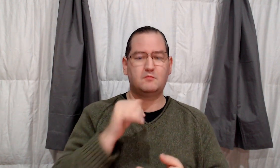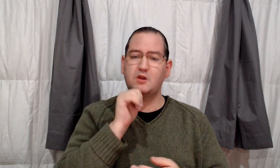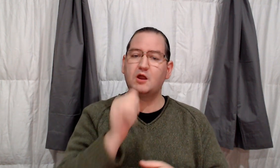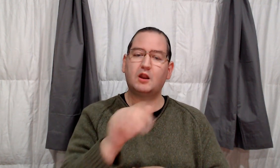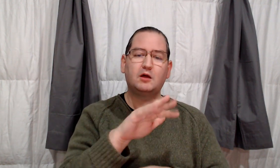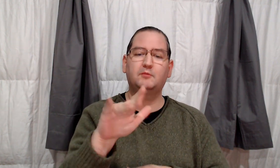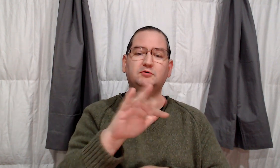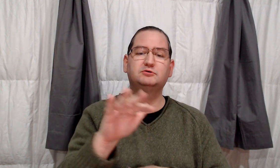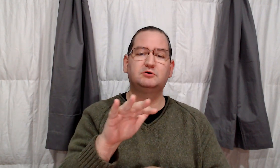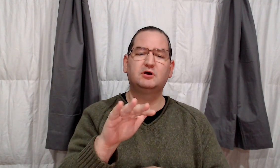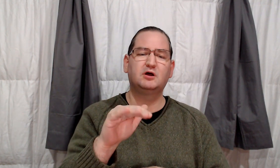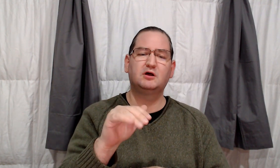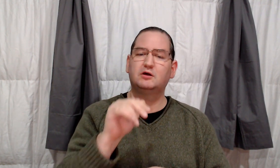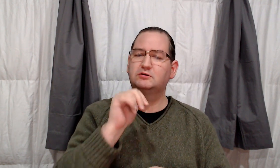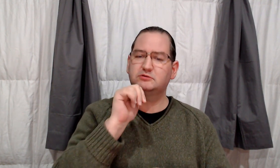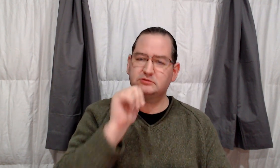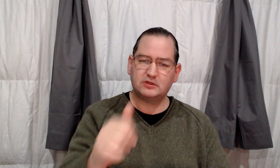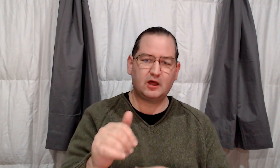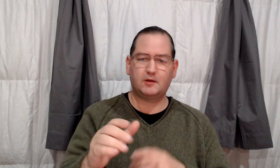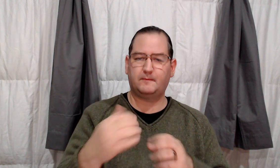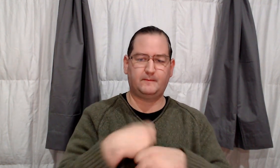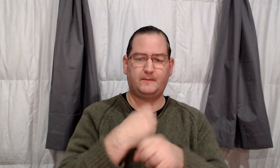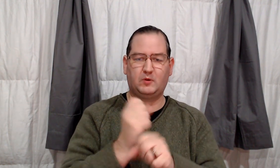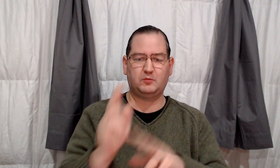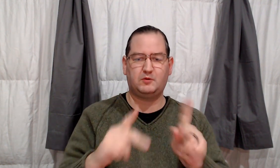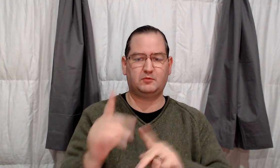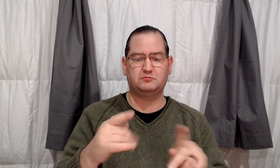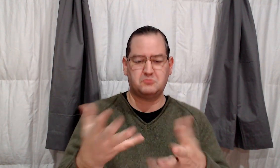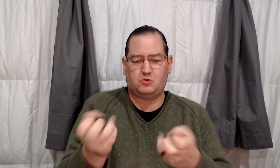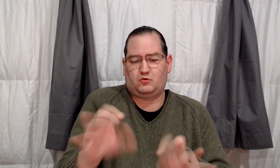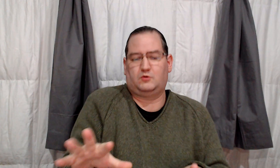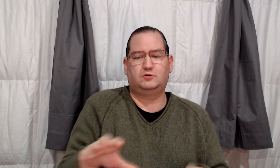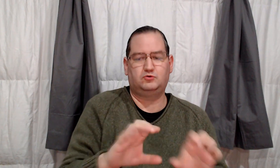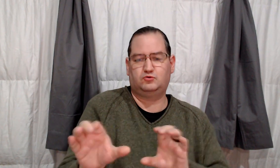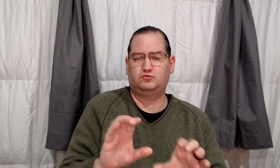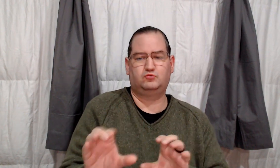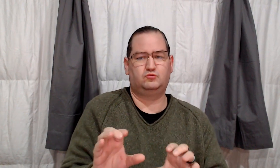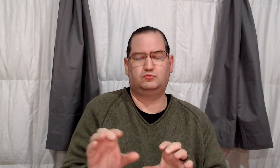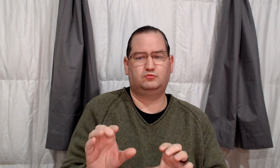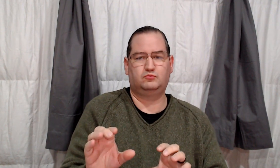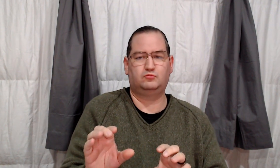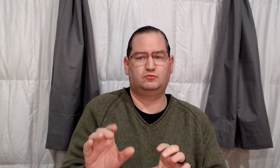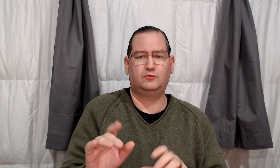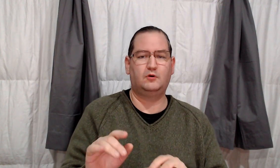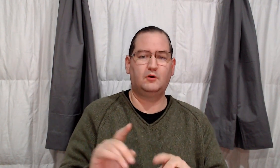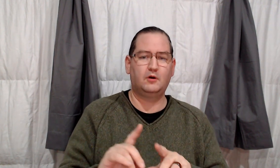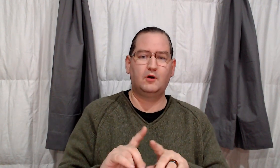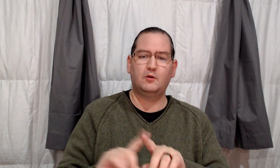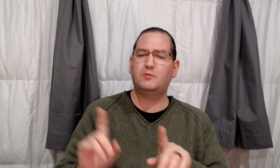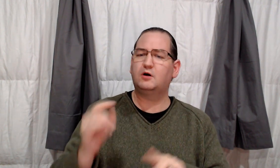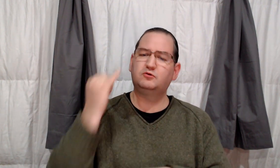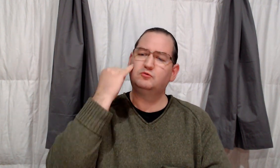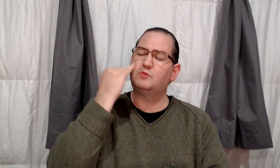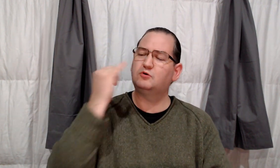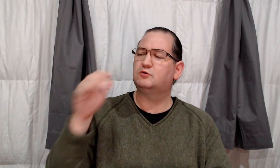do. If you're here listening to this audio because someone else wants you to quit, because your doctor wants you to